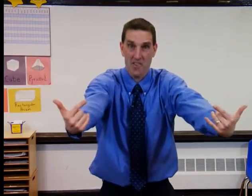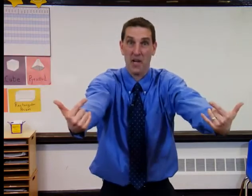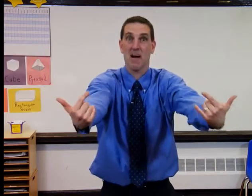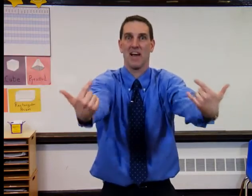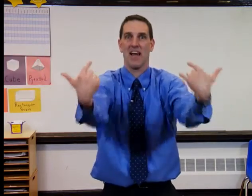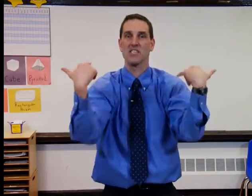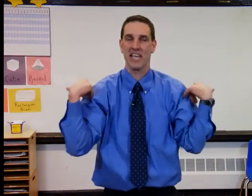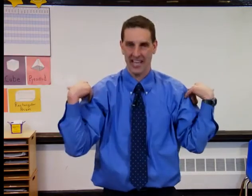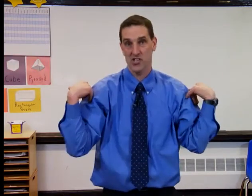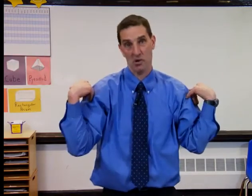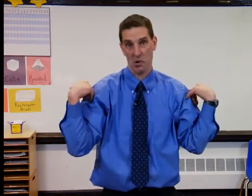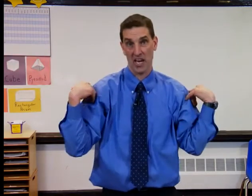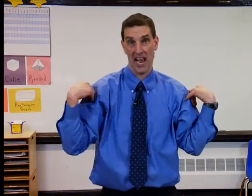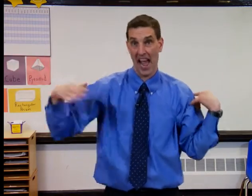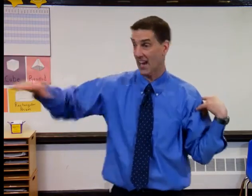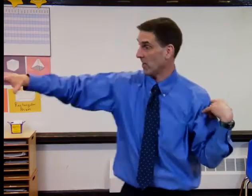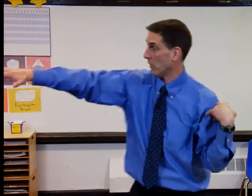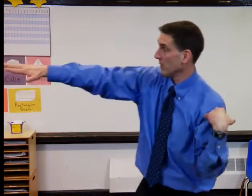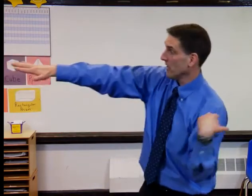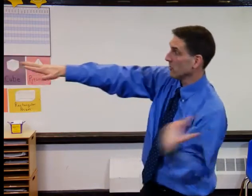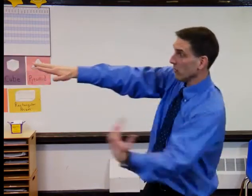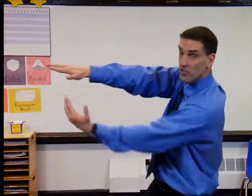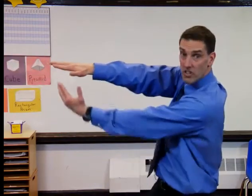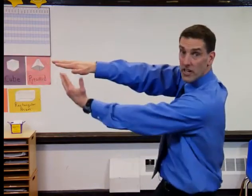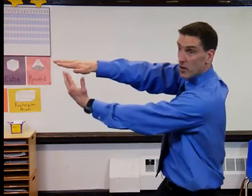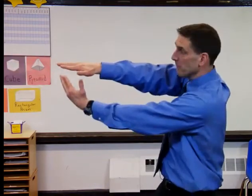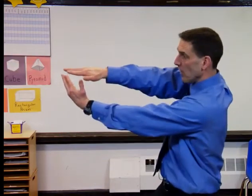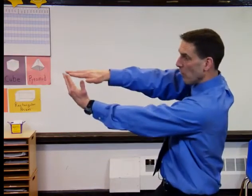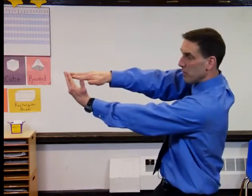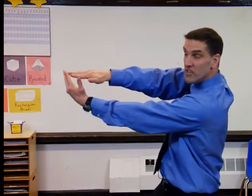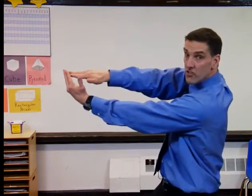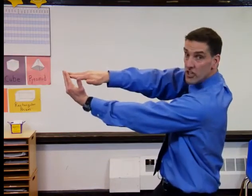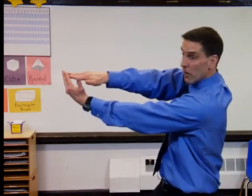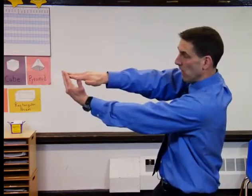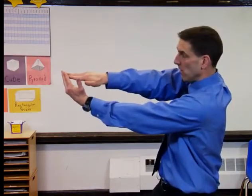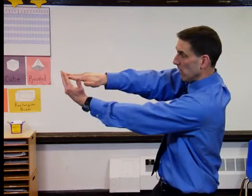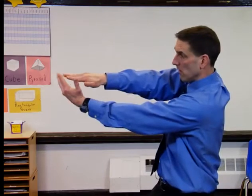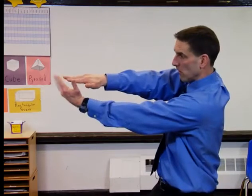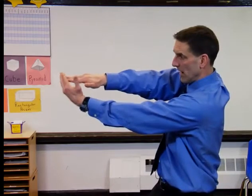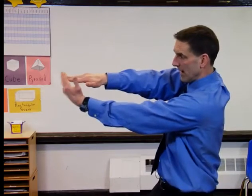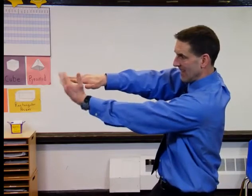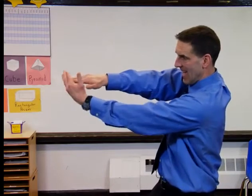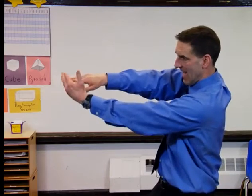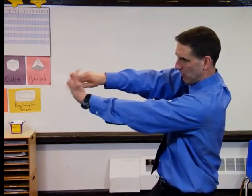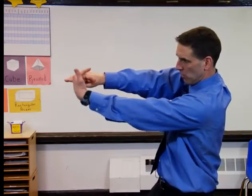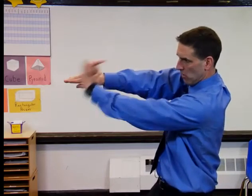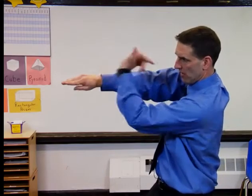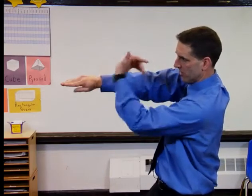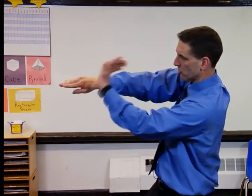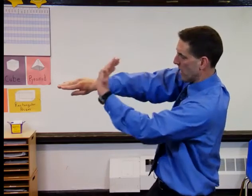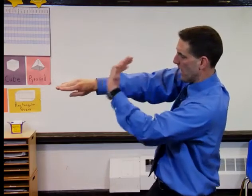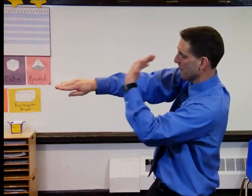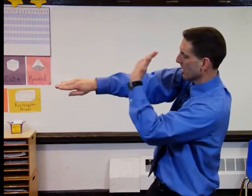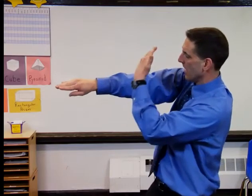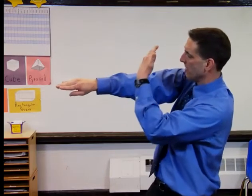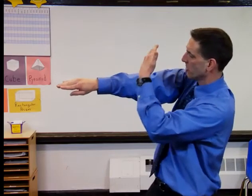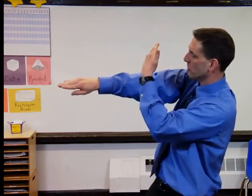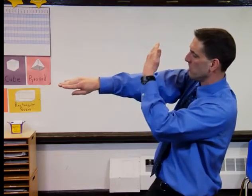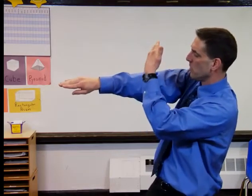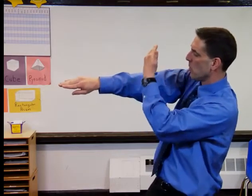about it as the kids are looking at you. So this here would be 0, right, at the end, and we're going this way. And this would be